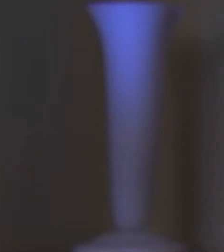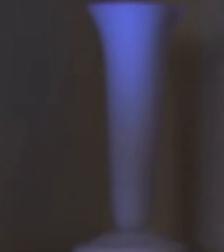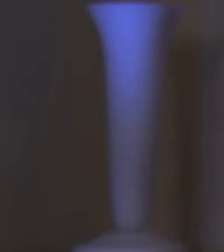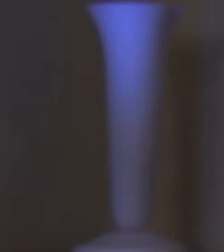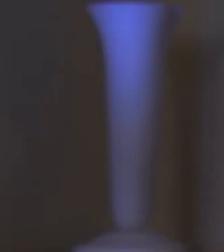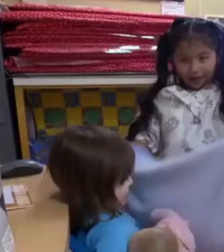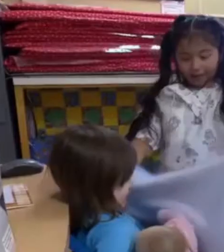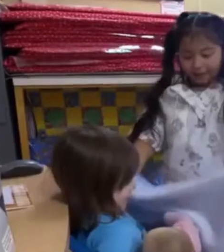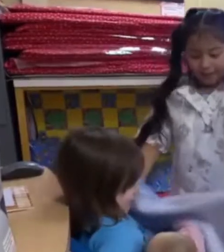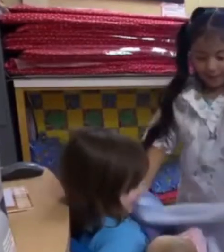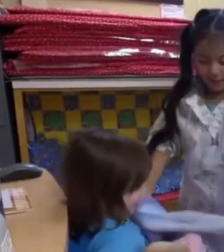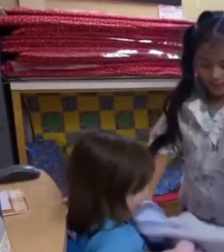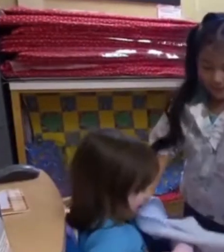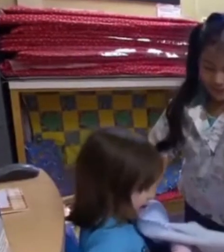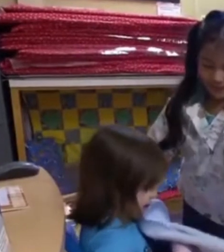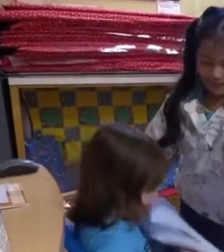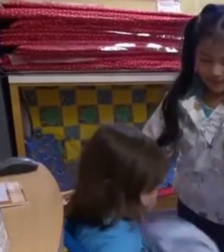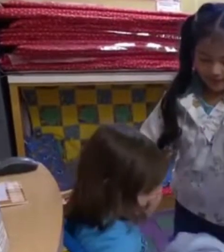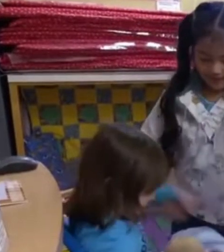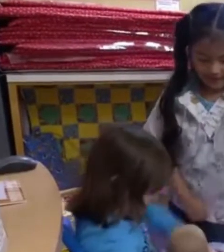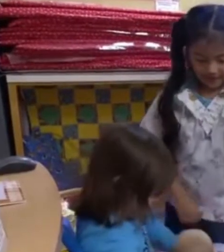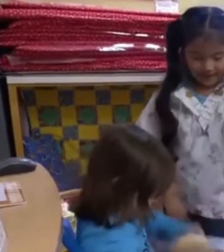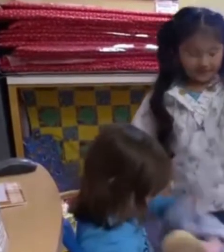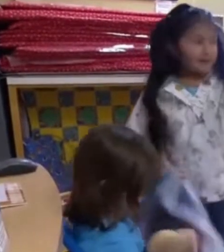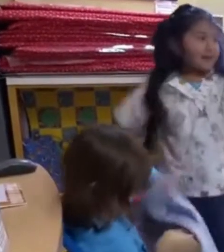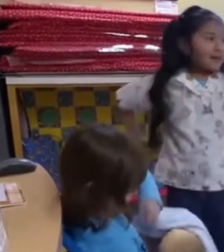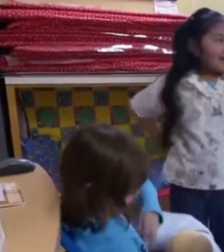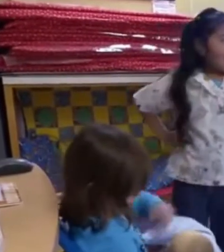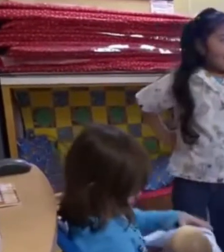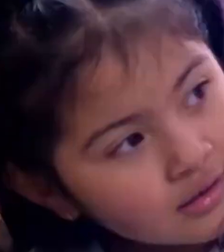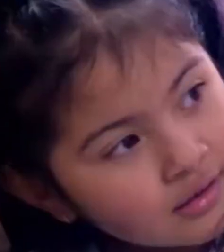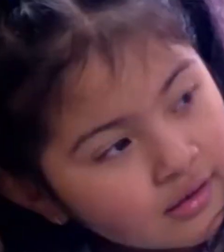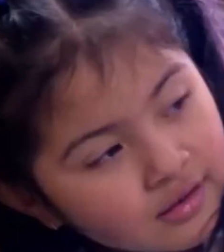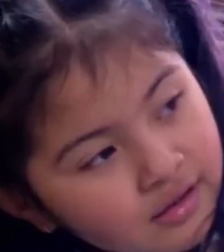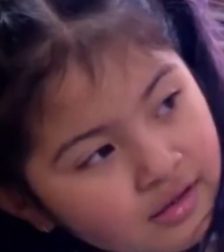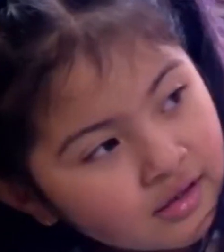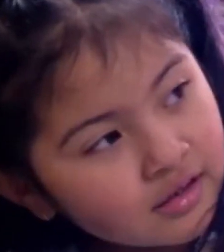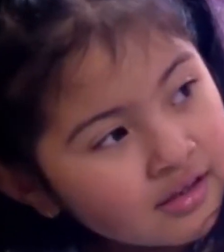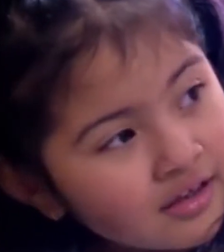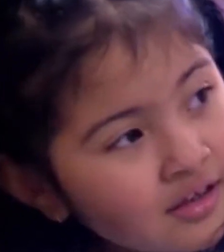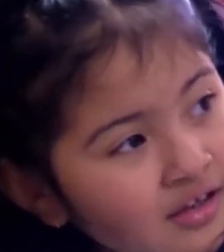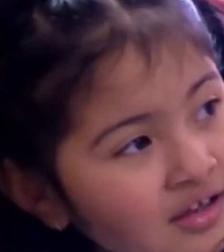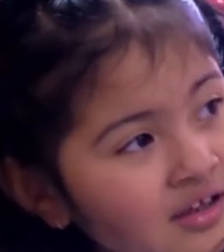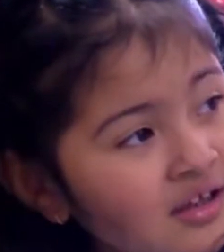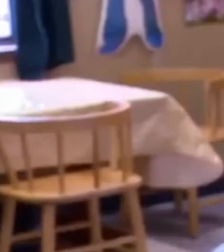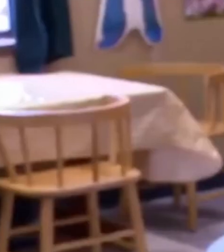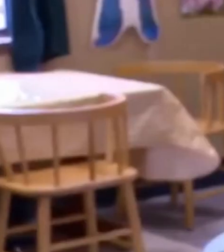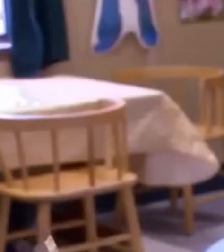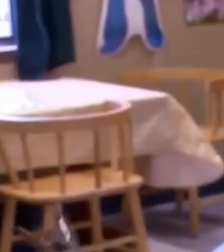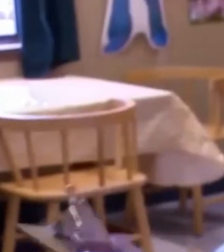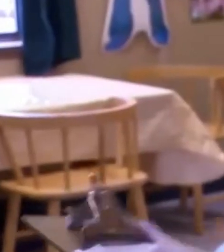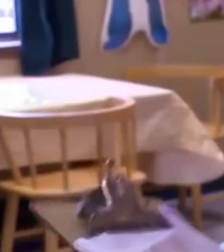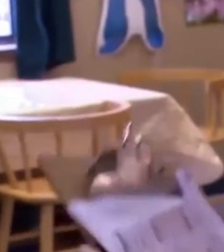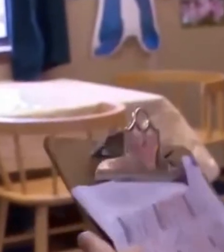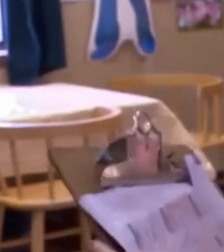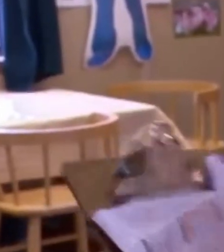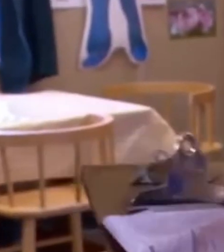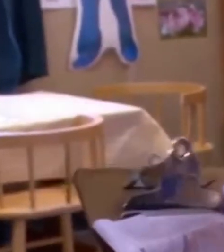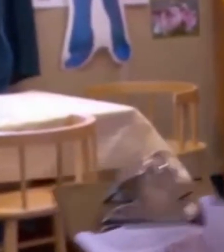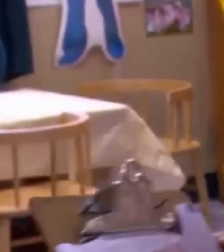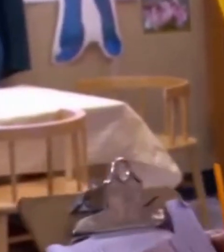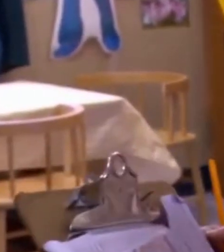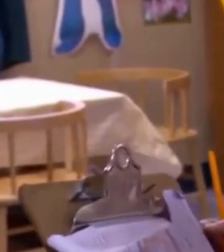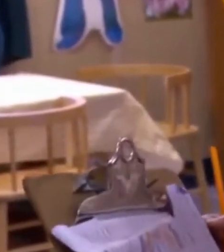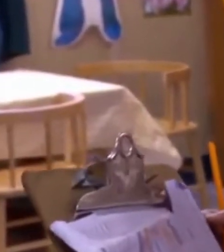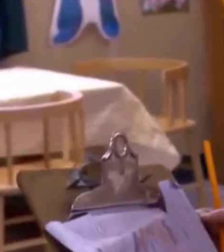with other people, change rules, and they can be flexible, and they can accomplish new things, and they're unafraid. I got bit by